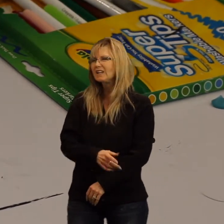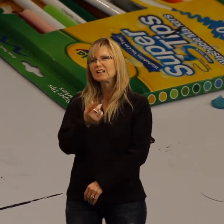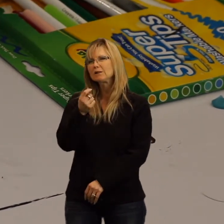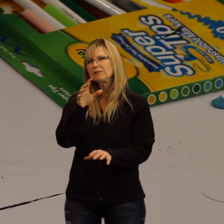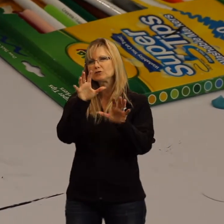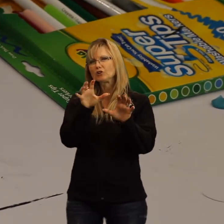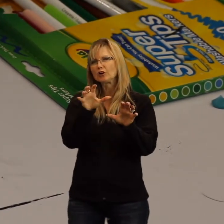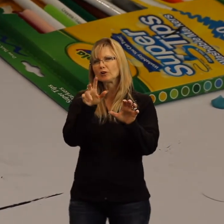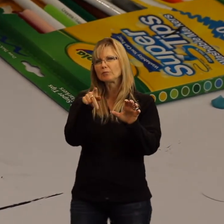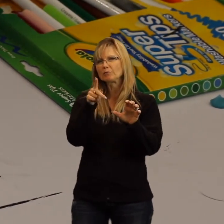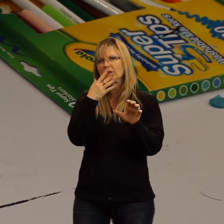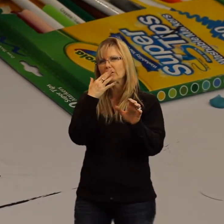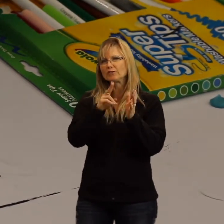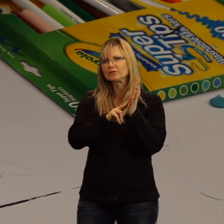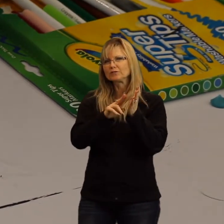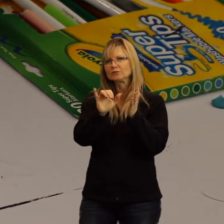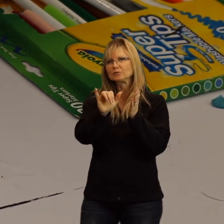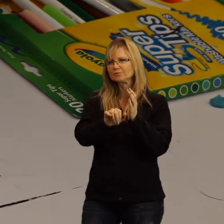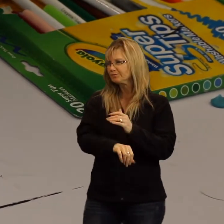Dark purple maybe.